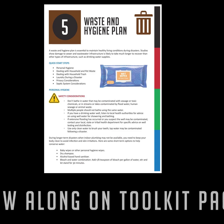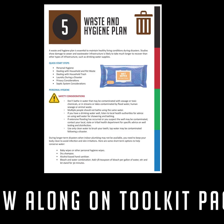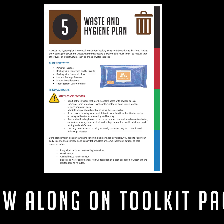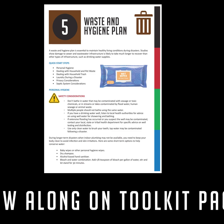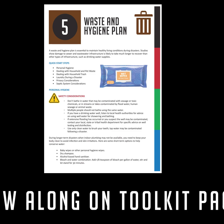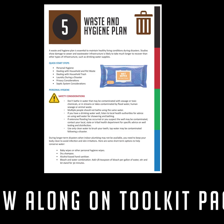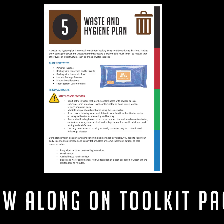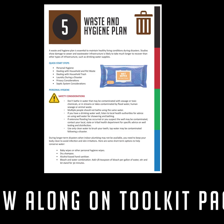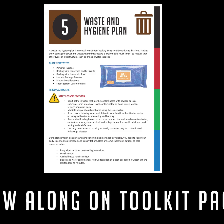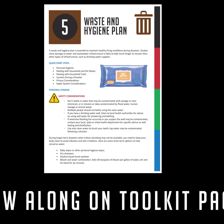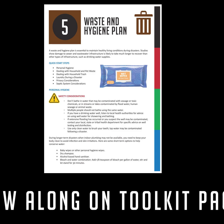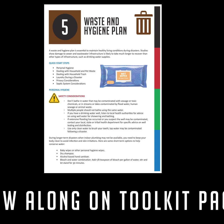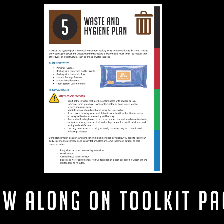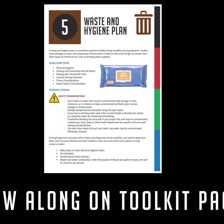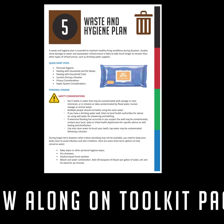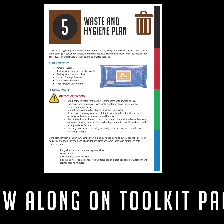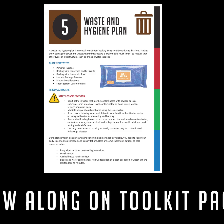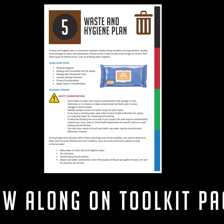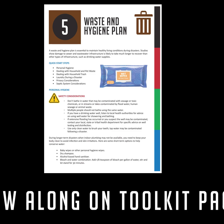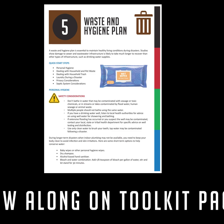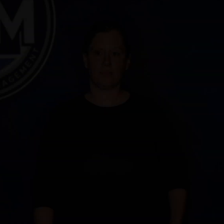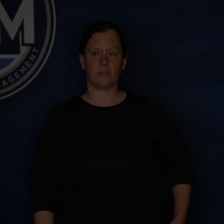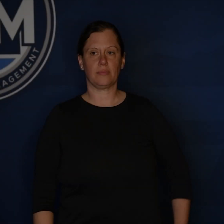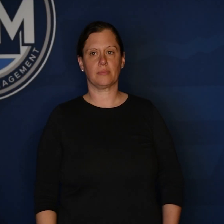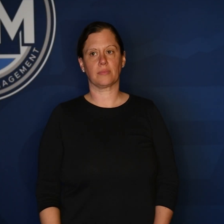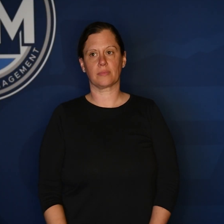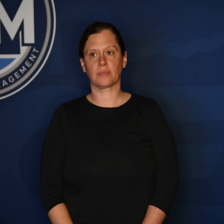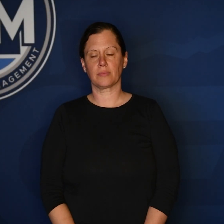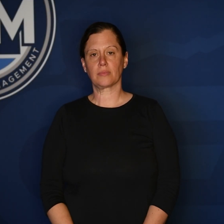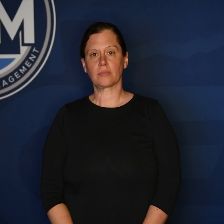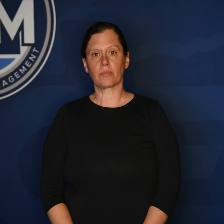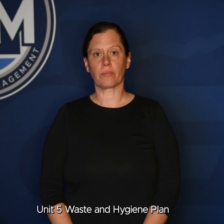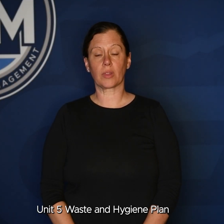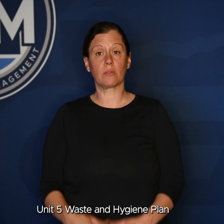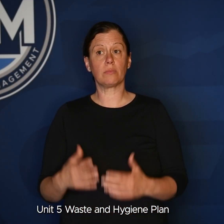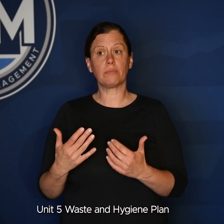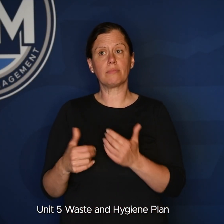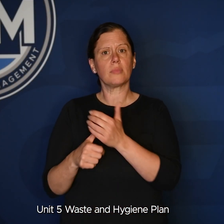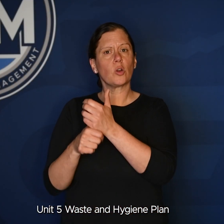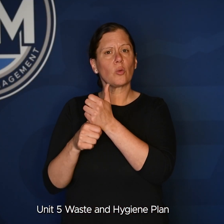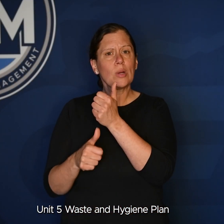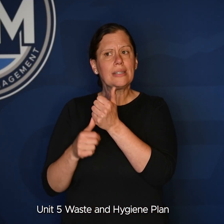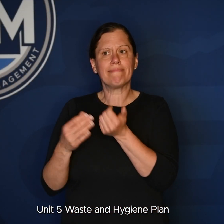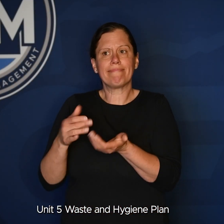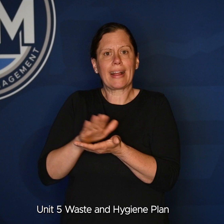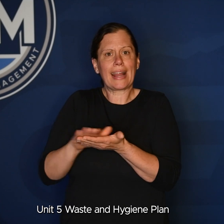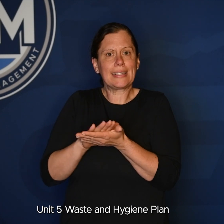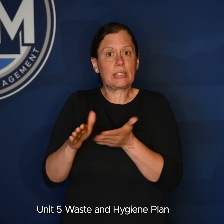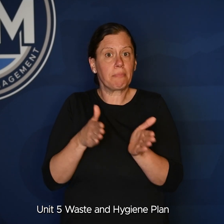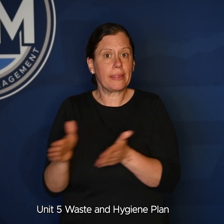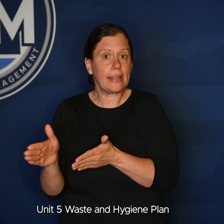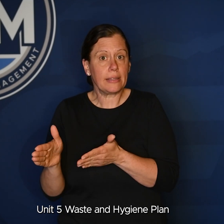Follow along on Toolkit, page 15. Unit 5, Waste and Hygiene